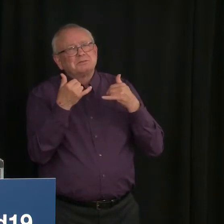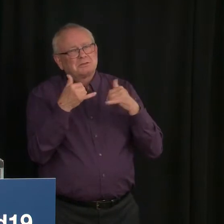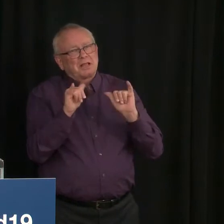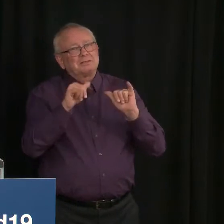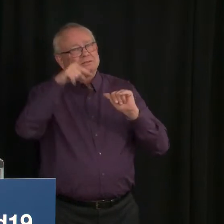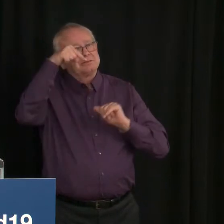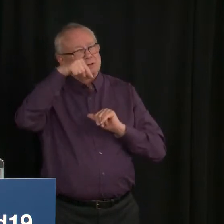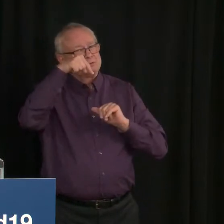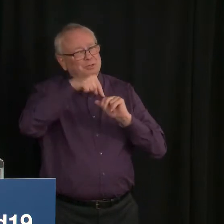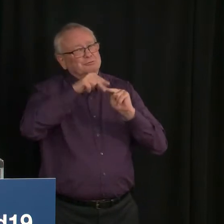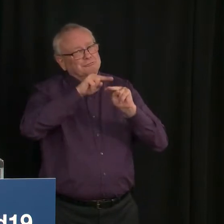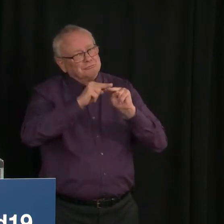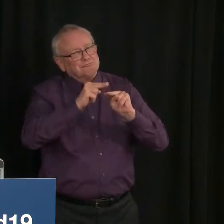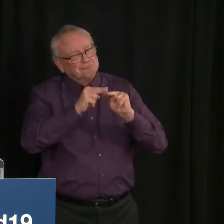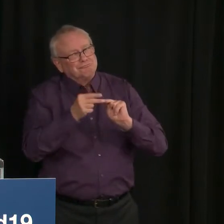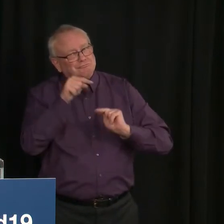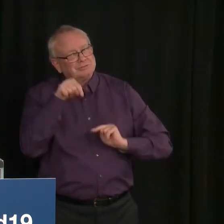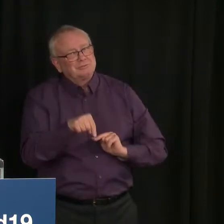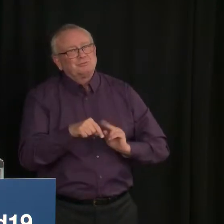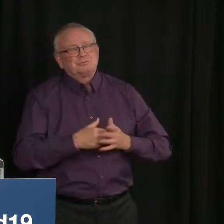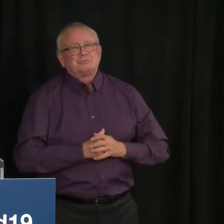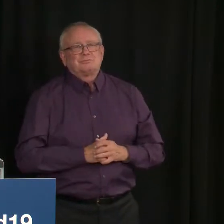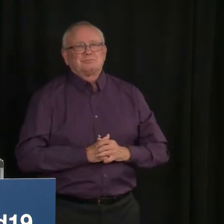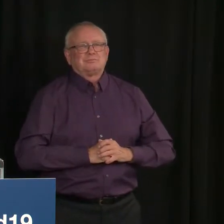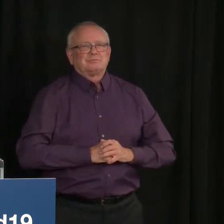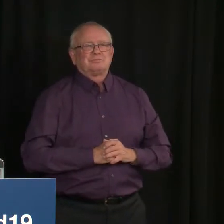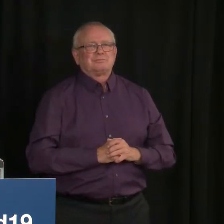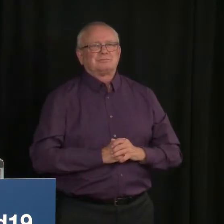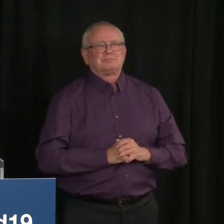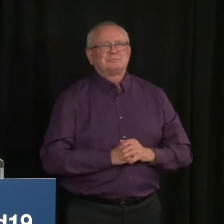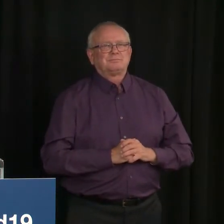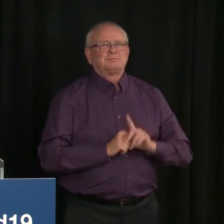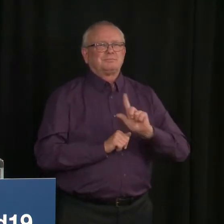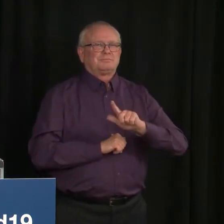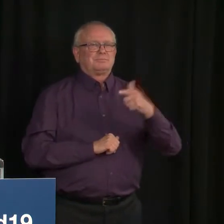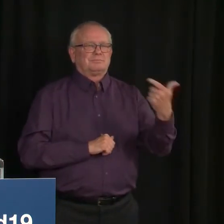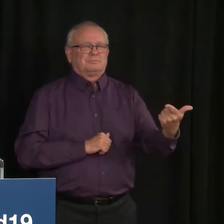time for 3 more callers. Operator, could you put through the next one, please?